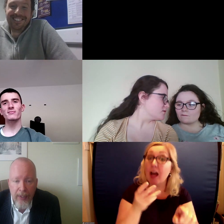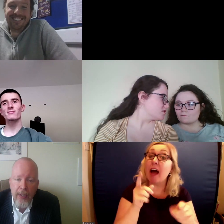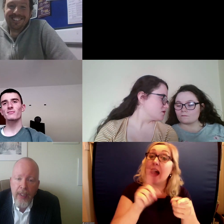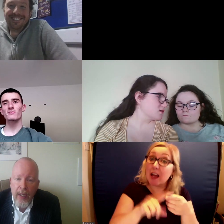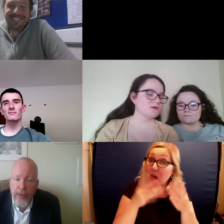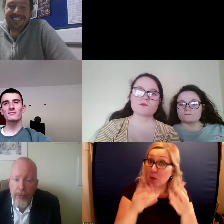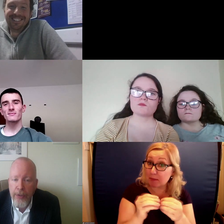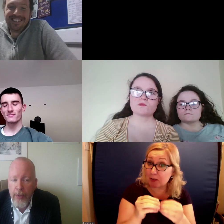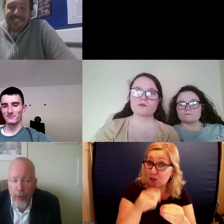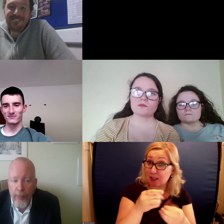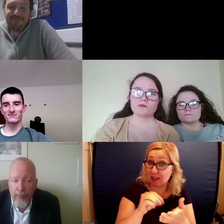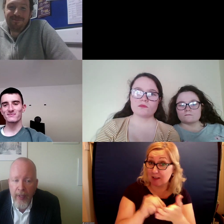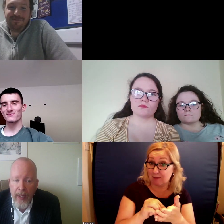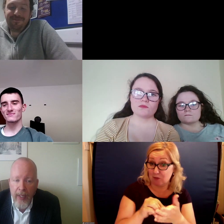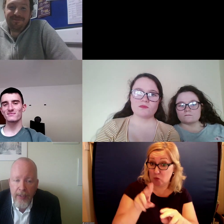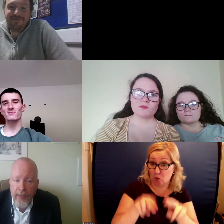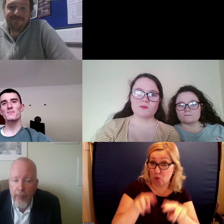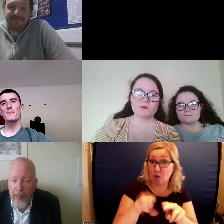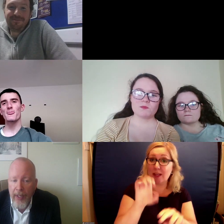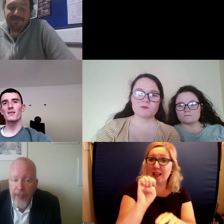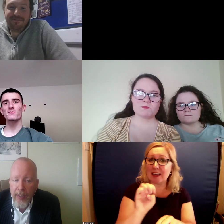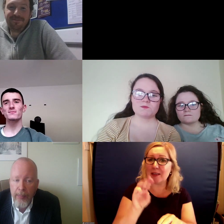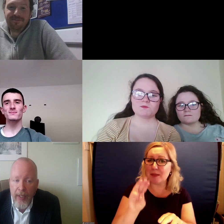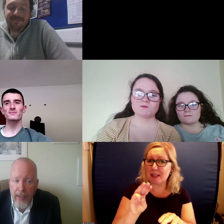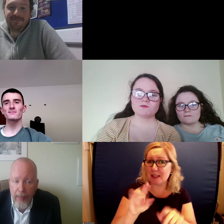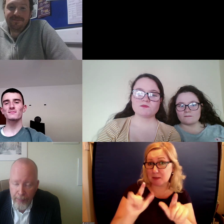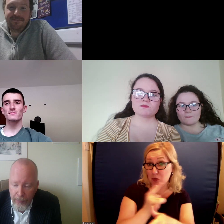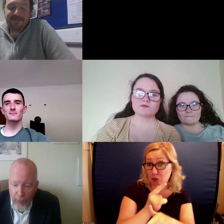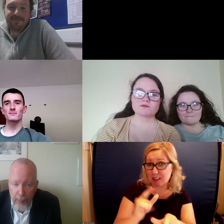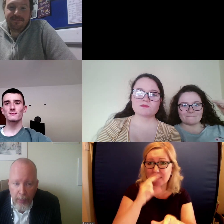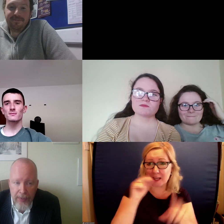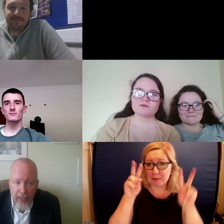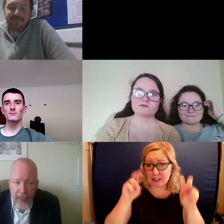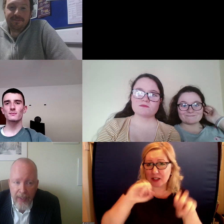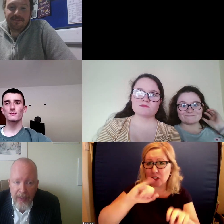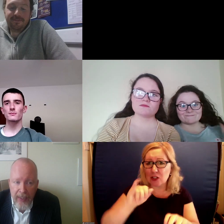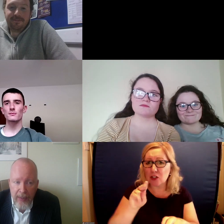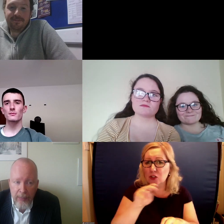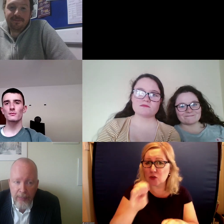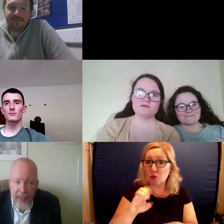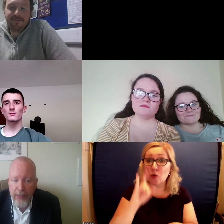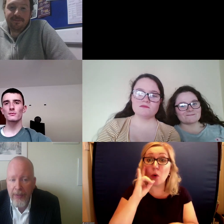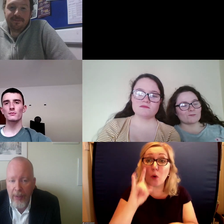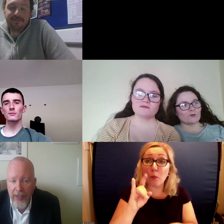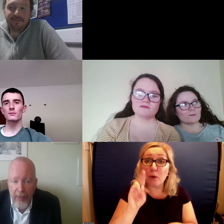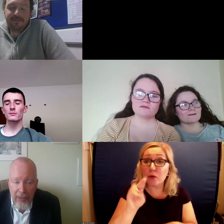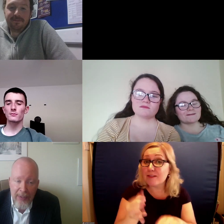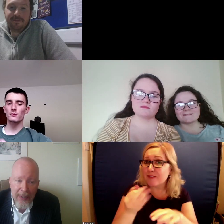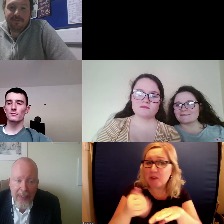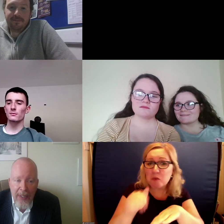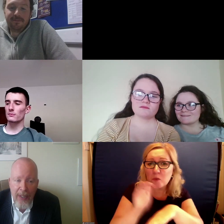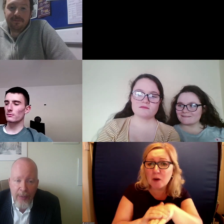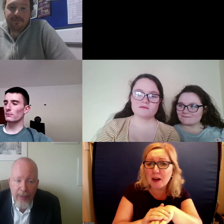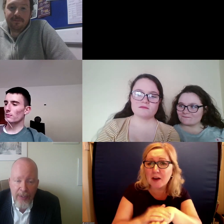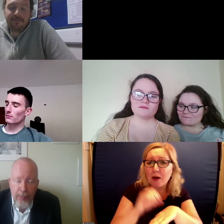past week. It's called June Hope, and it's available on bandcamp.com. But not only are we giving a plug